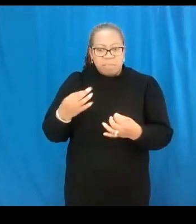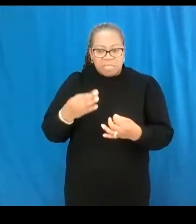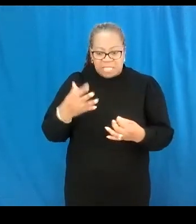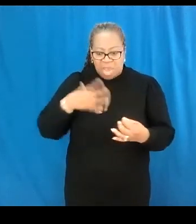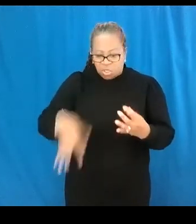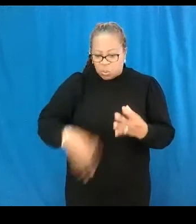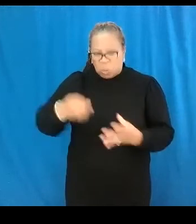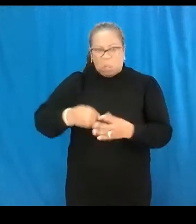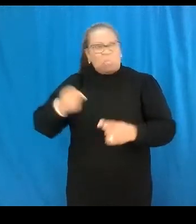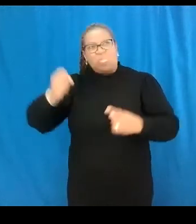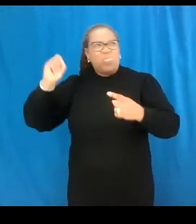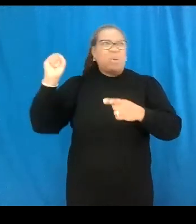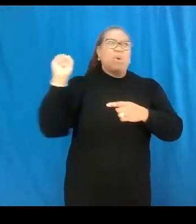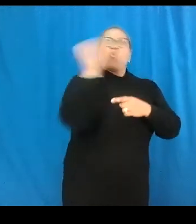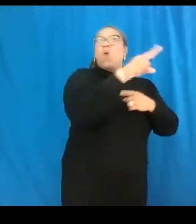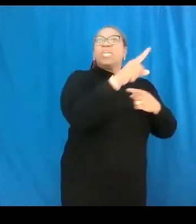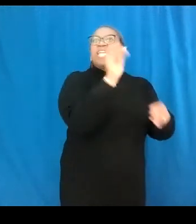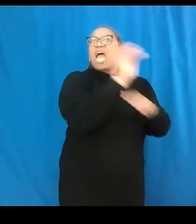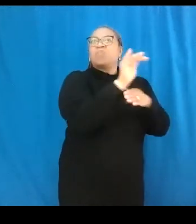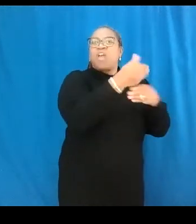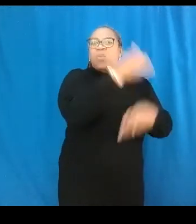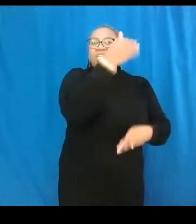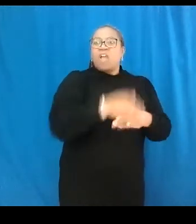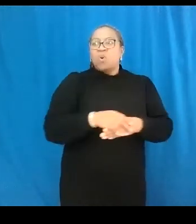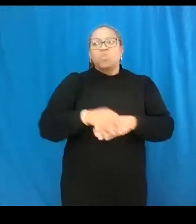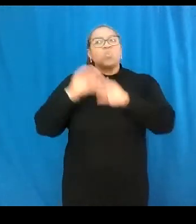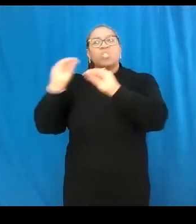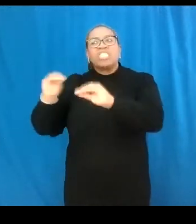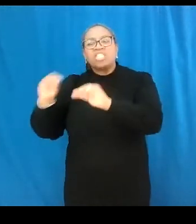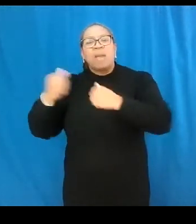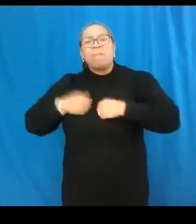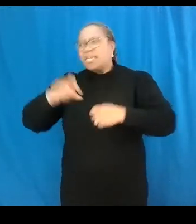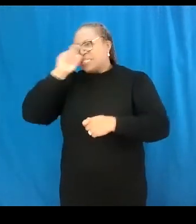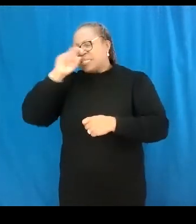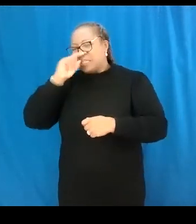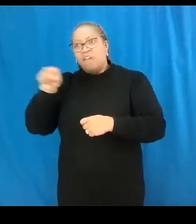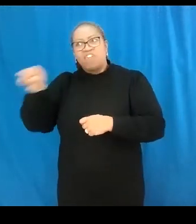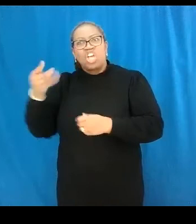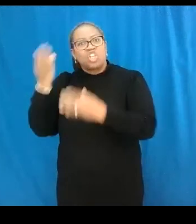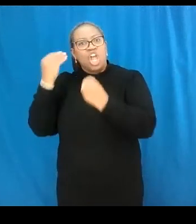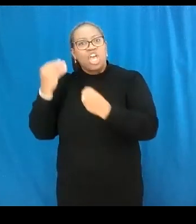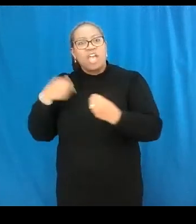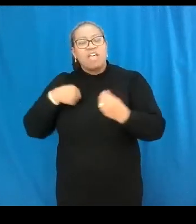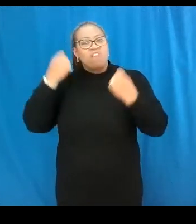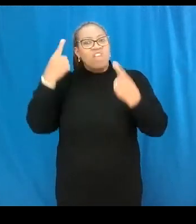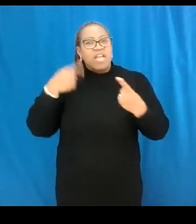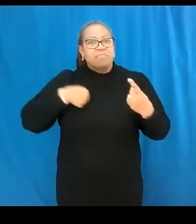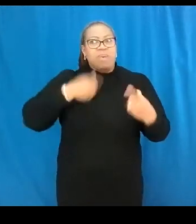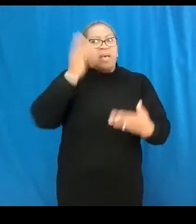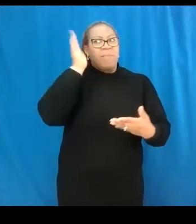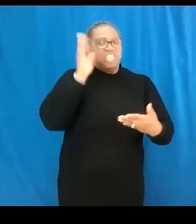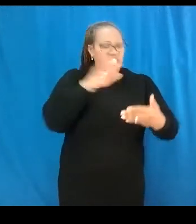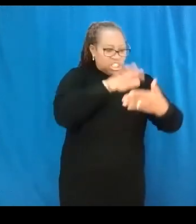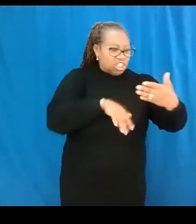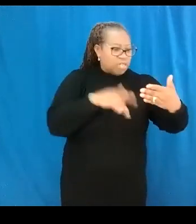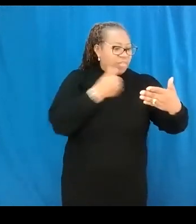window to teach her a lesson. But then I realized that I'm speaking on retaliation this morning.